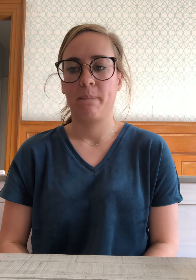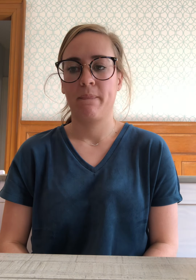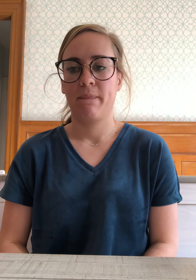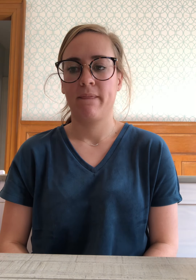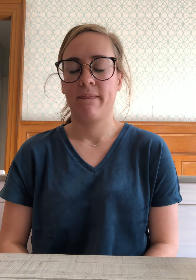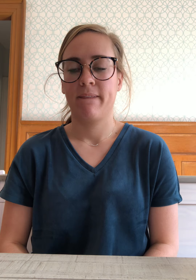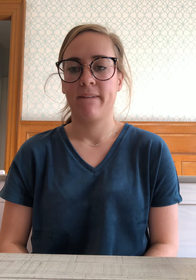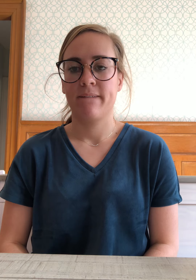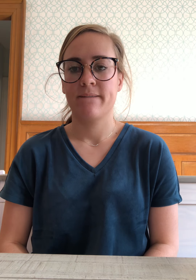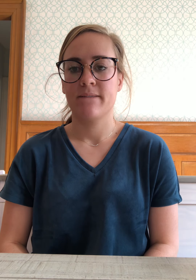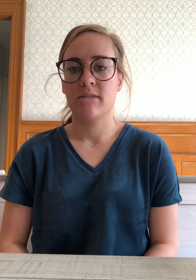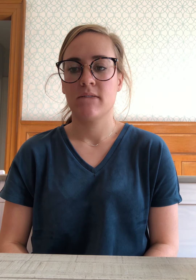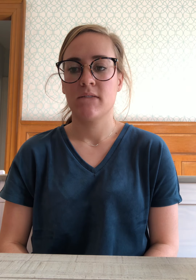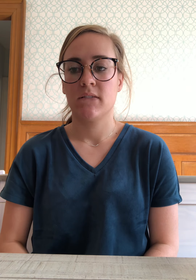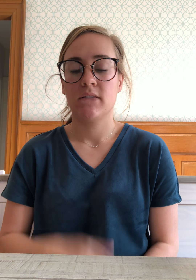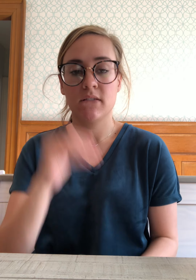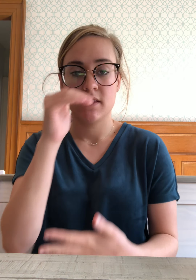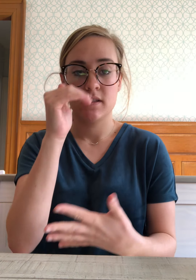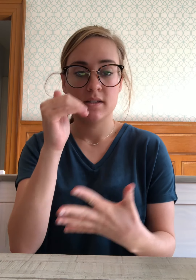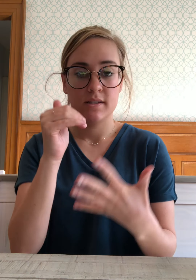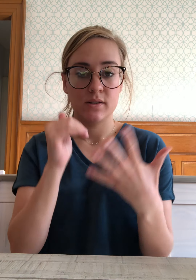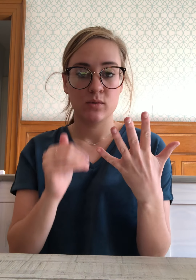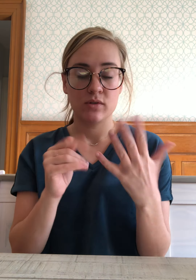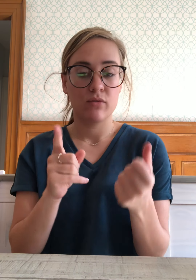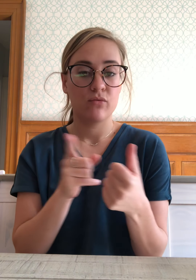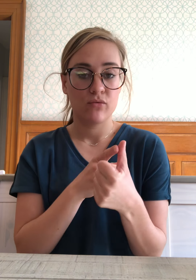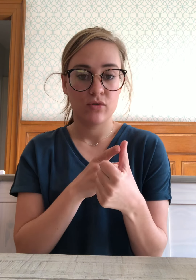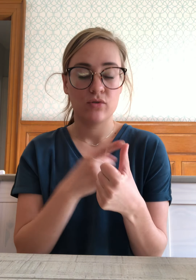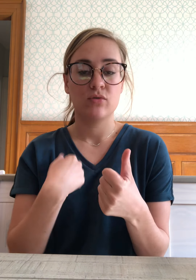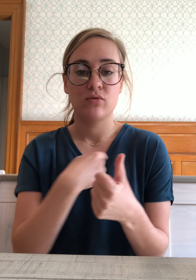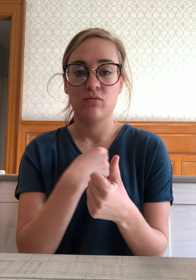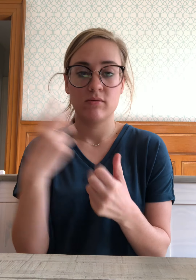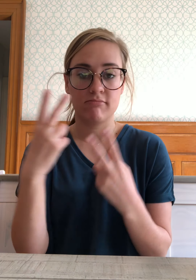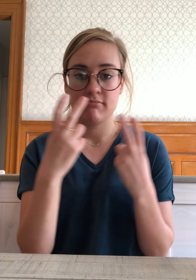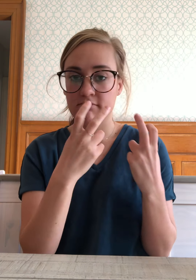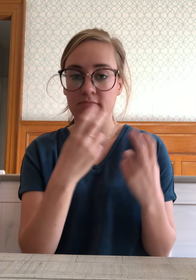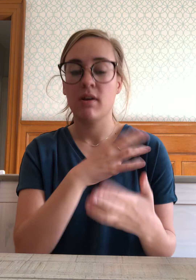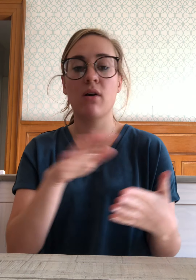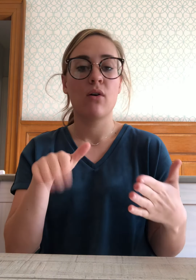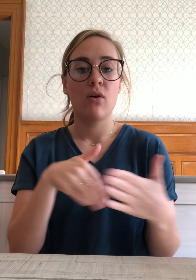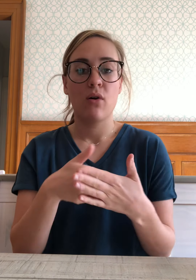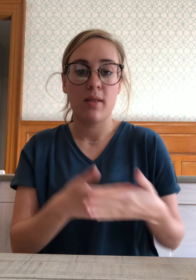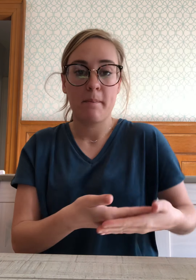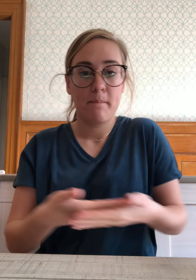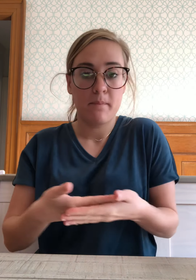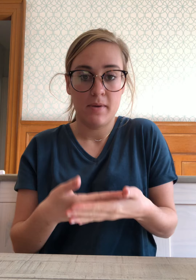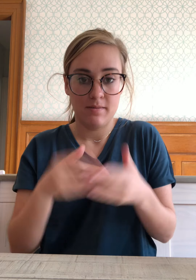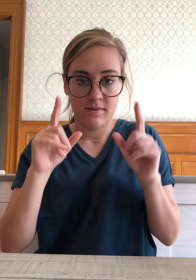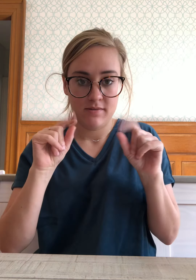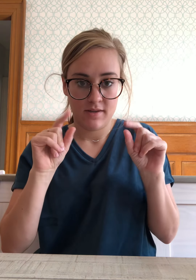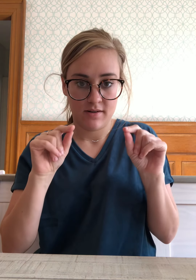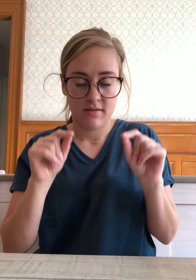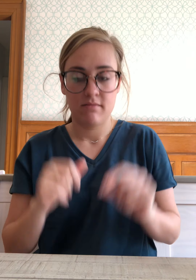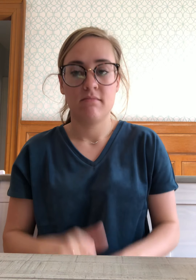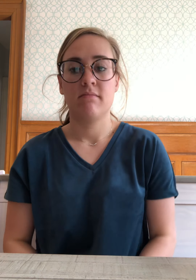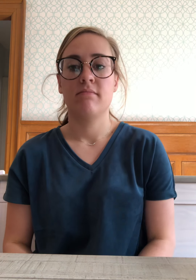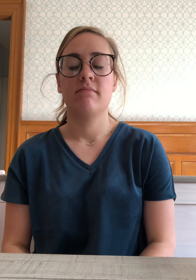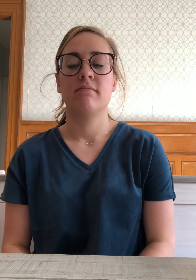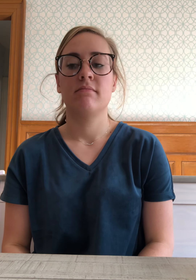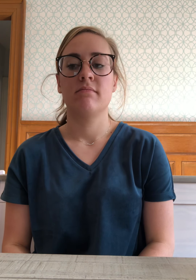The sequence is that first we extract all deciduous canines. We have a space.